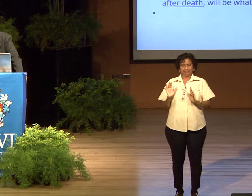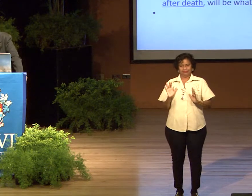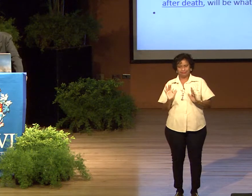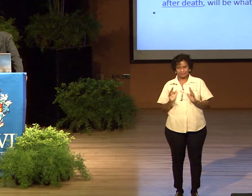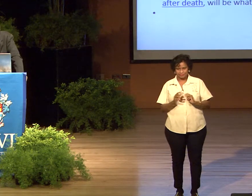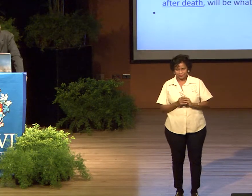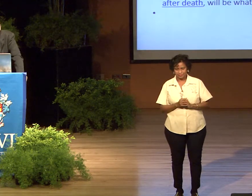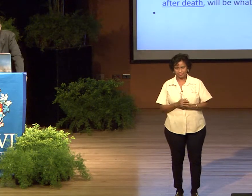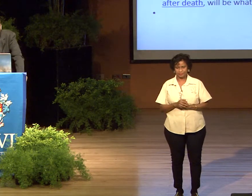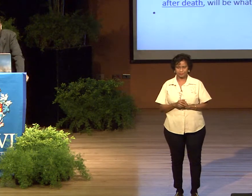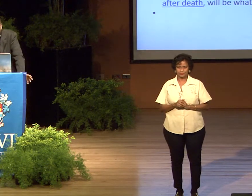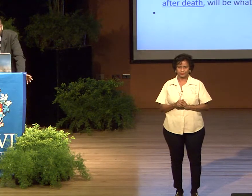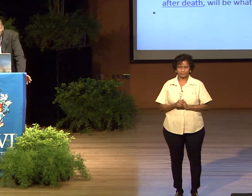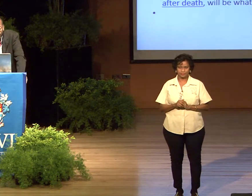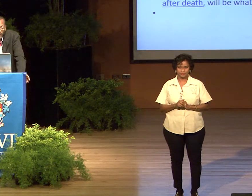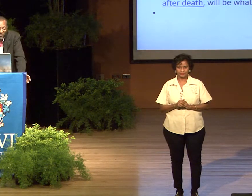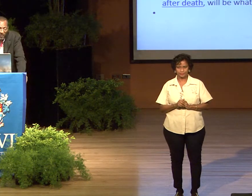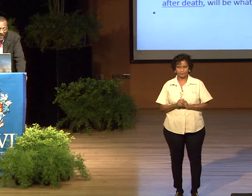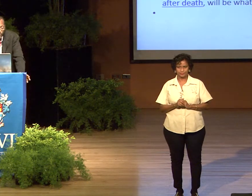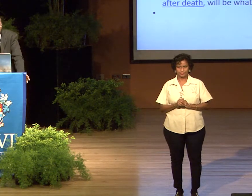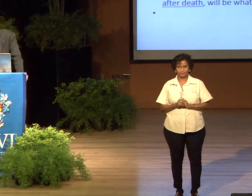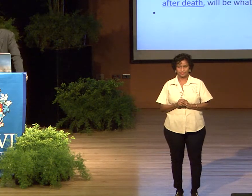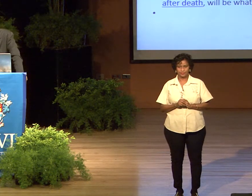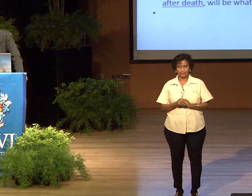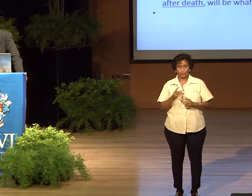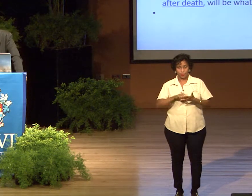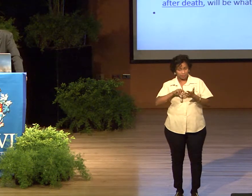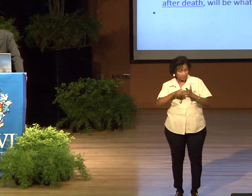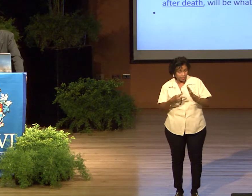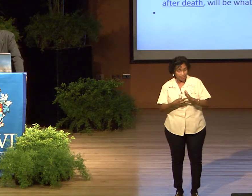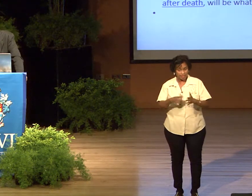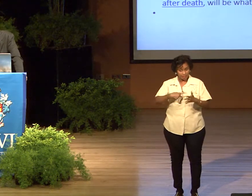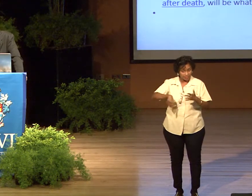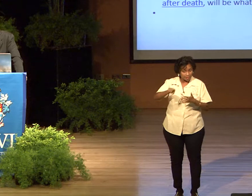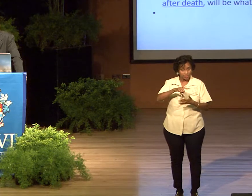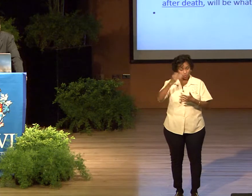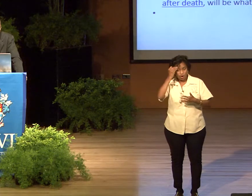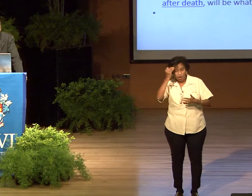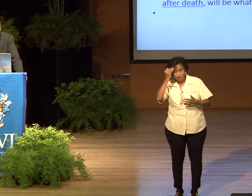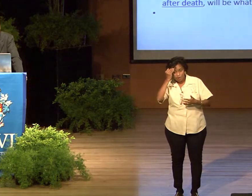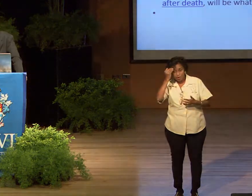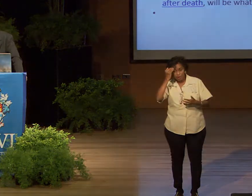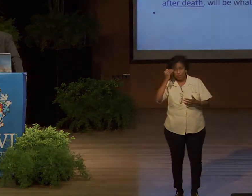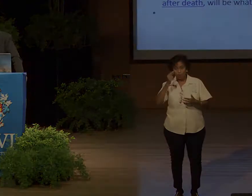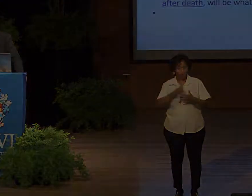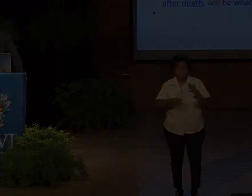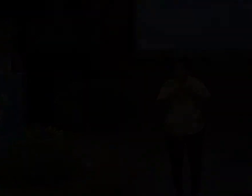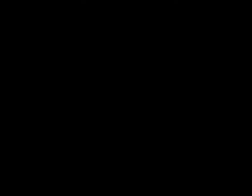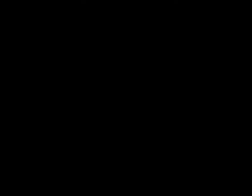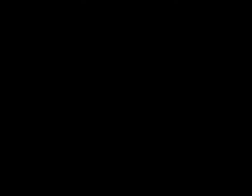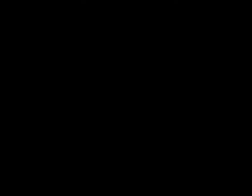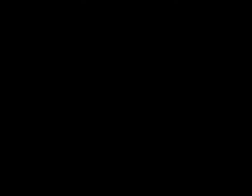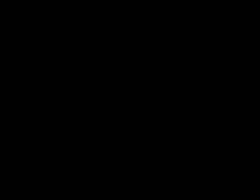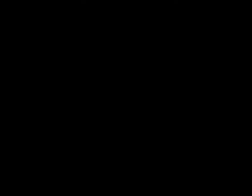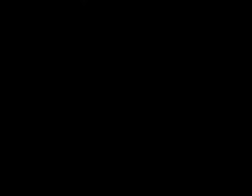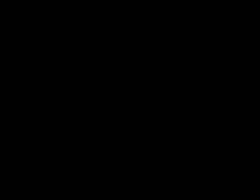the hope that they are not victimized or discriminated against for the very thing that you're trying to help them with.